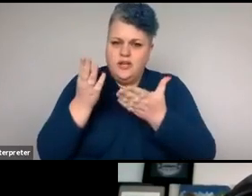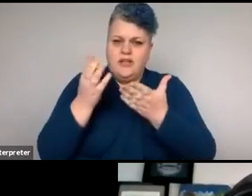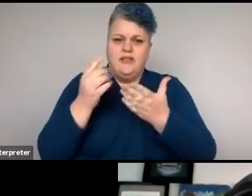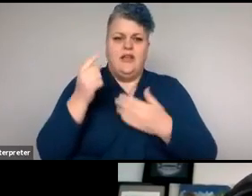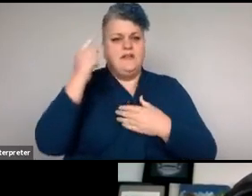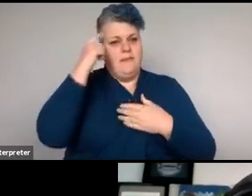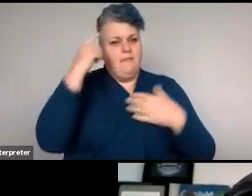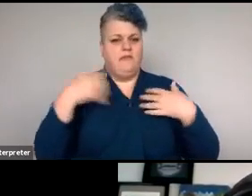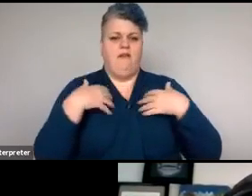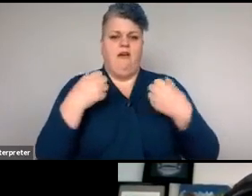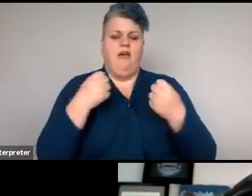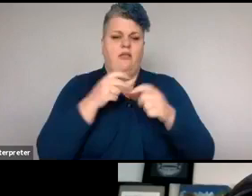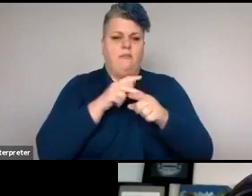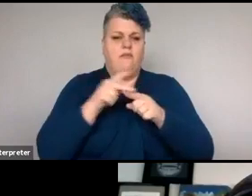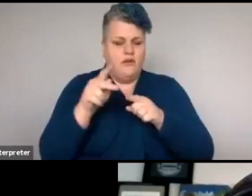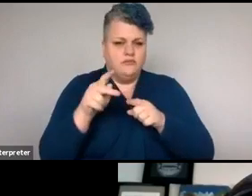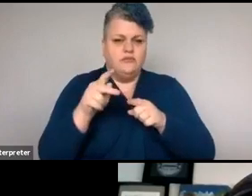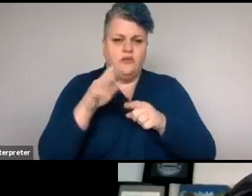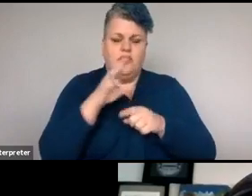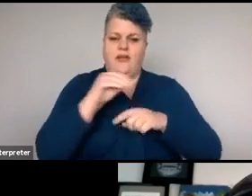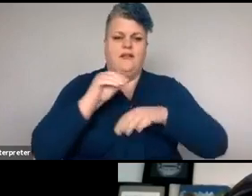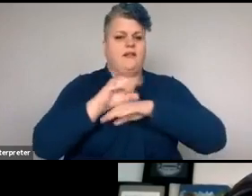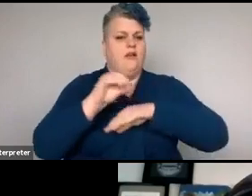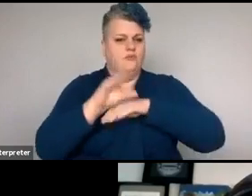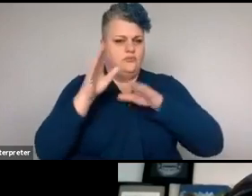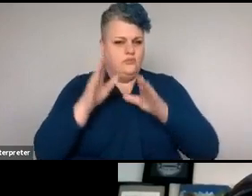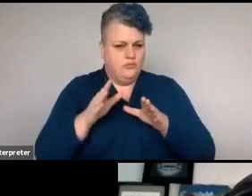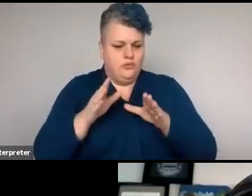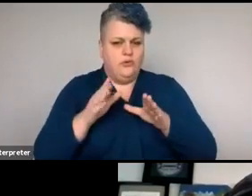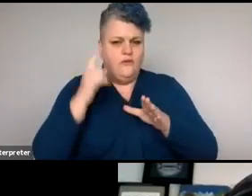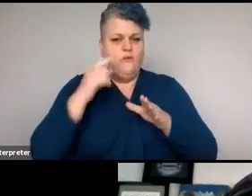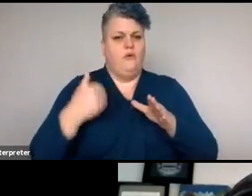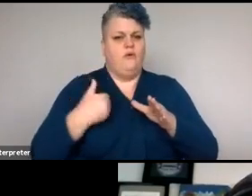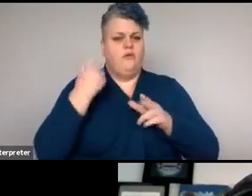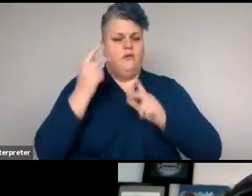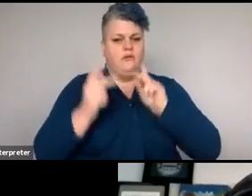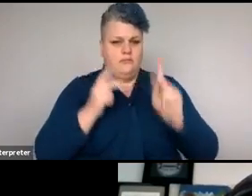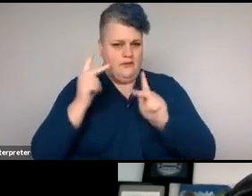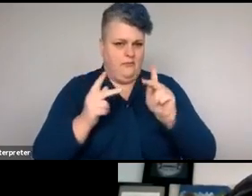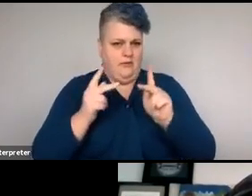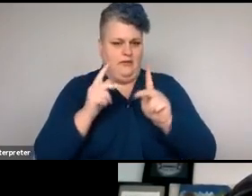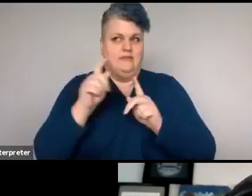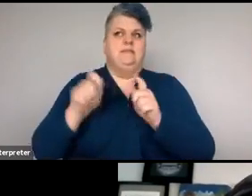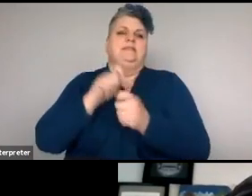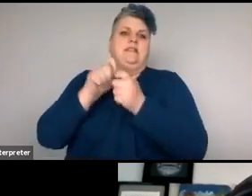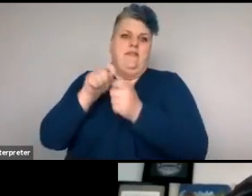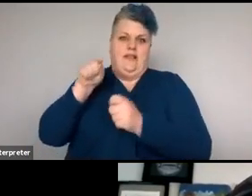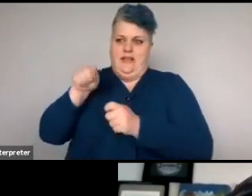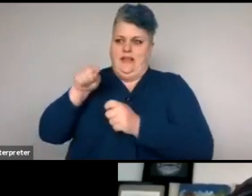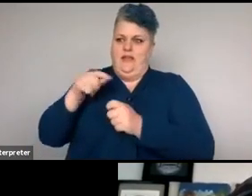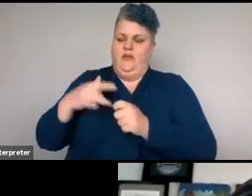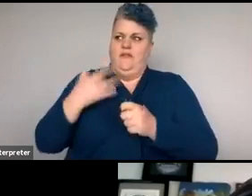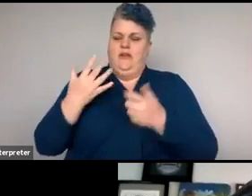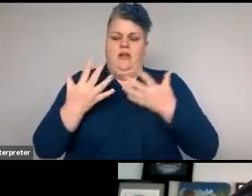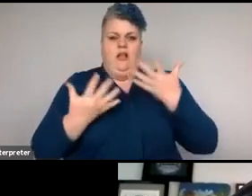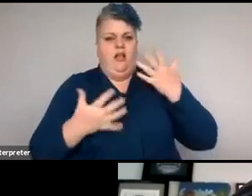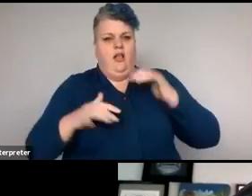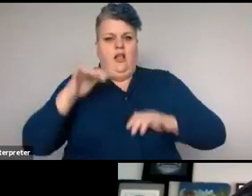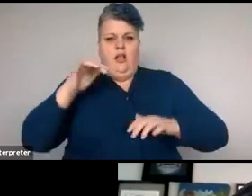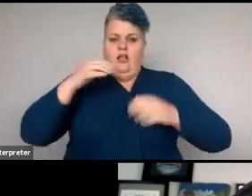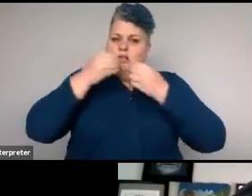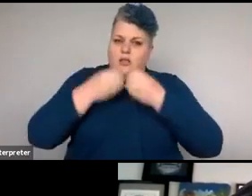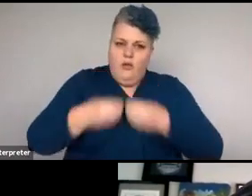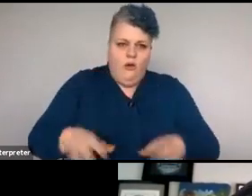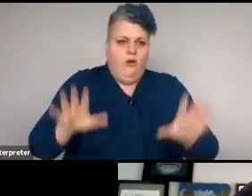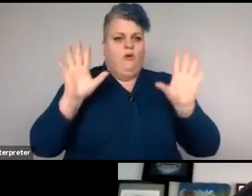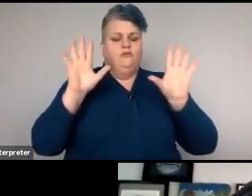health professional and counselor to young people in particular who might be feeling just lost